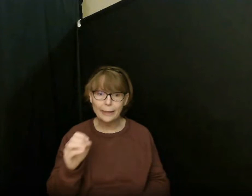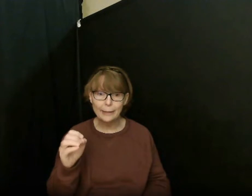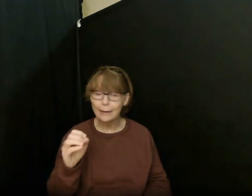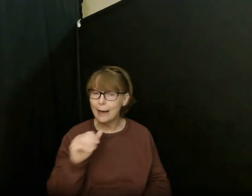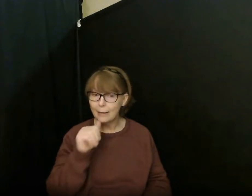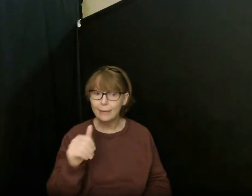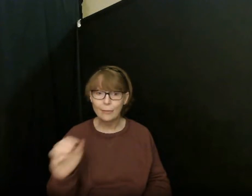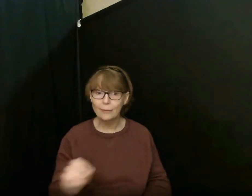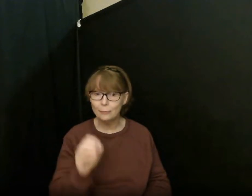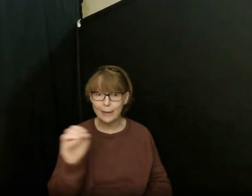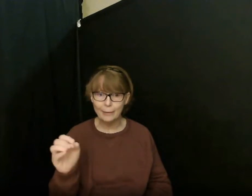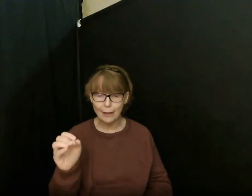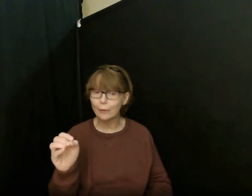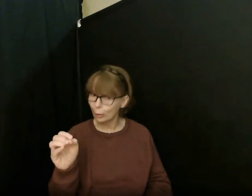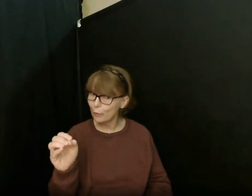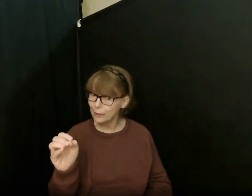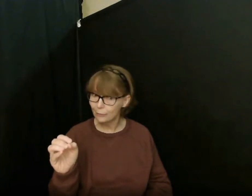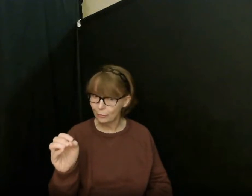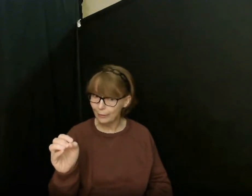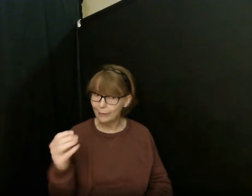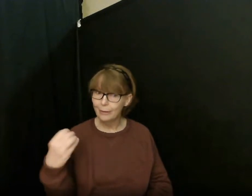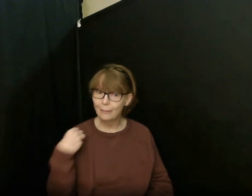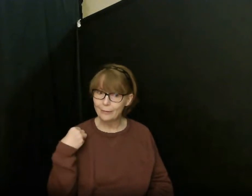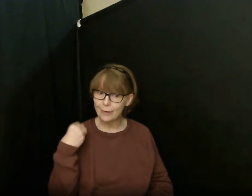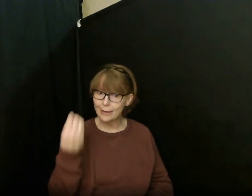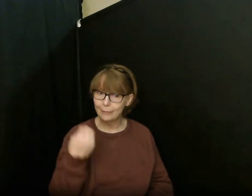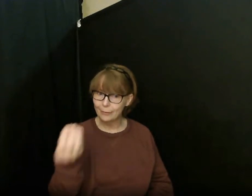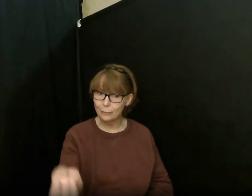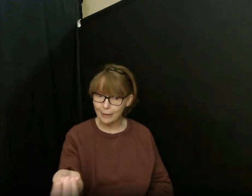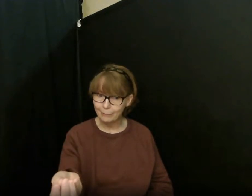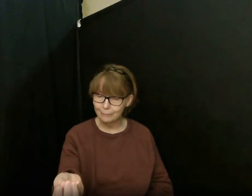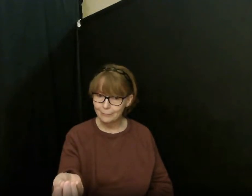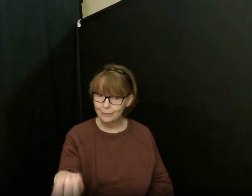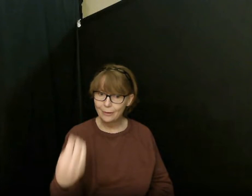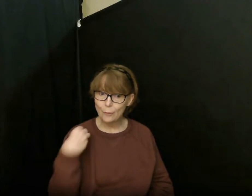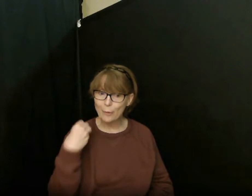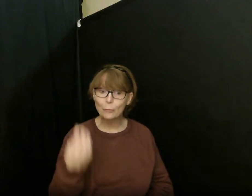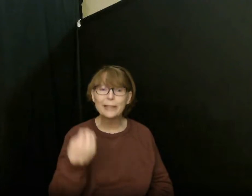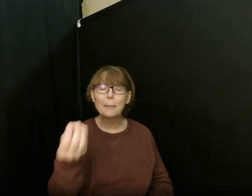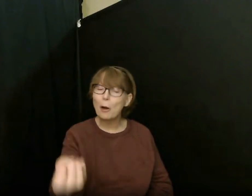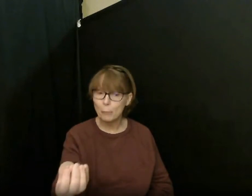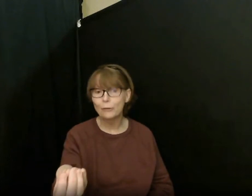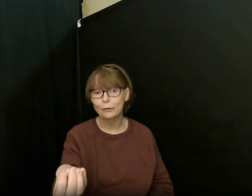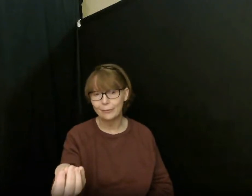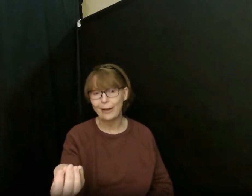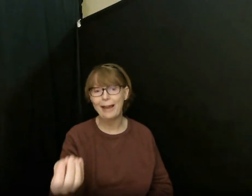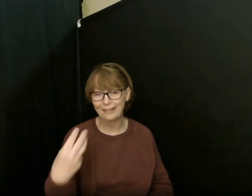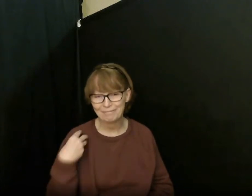Oregon not this way like the Oregonians do it. Sure. They sign it this way. So it's really a part of Washington State.